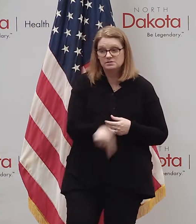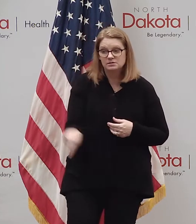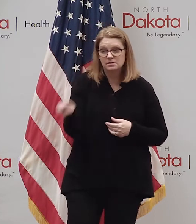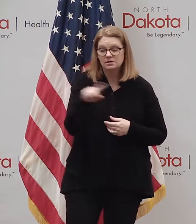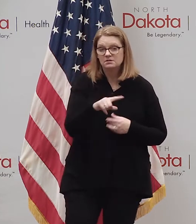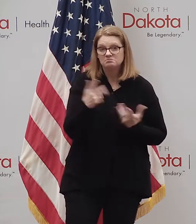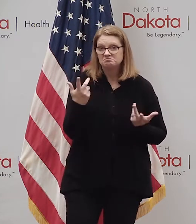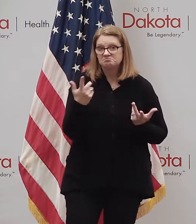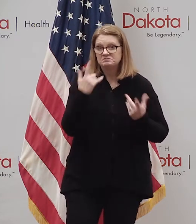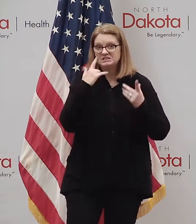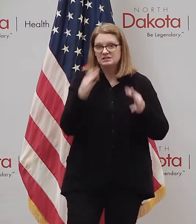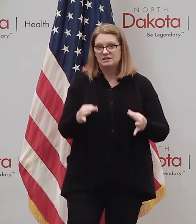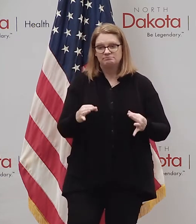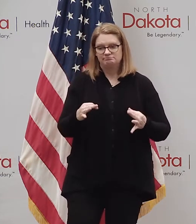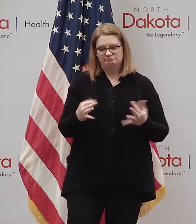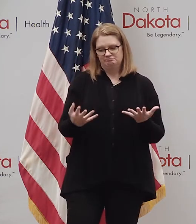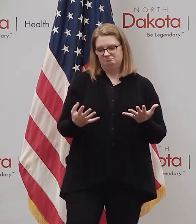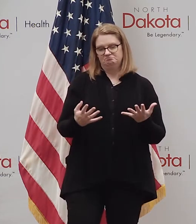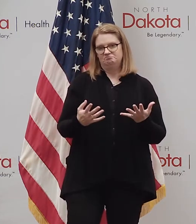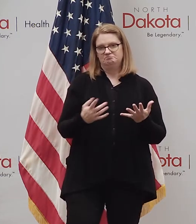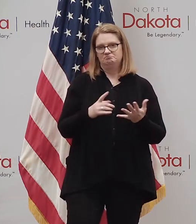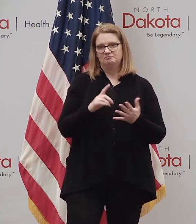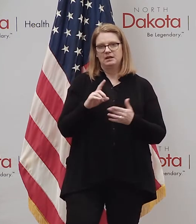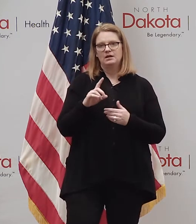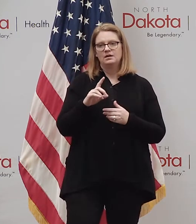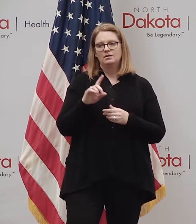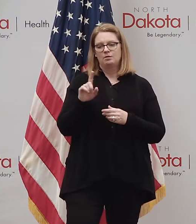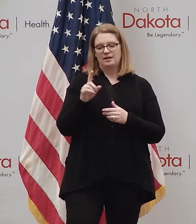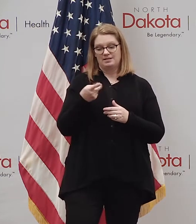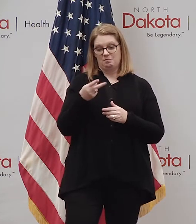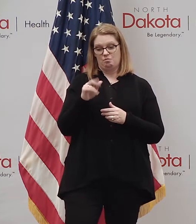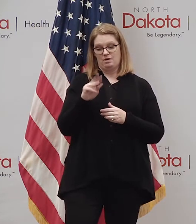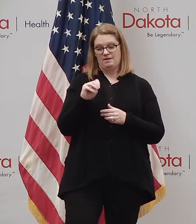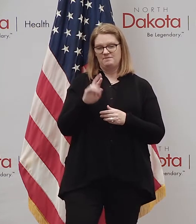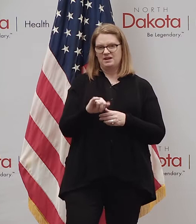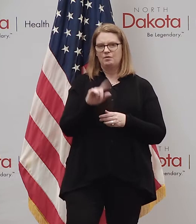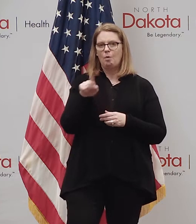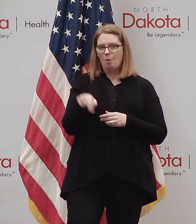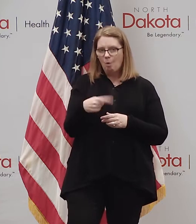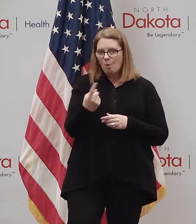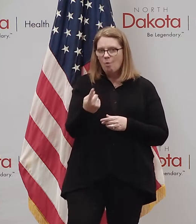to not even have the one and go to in during the primary, just a strict